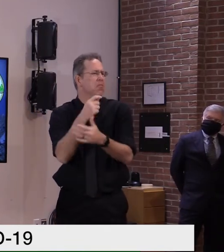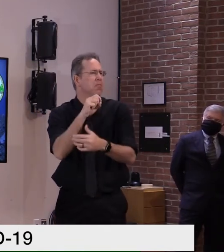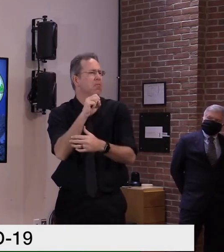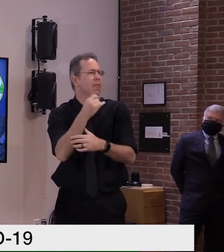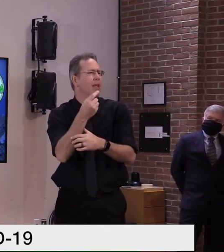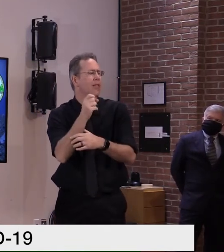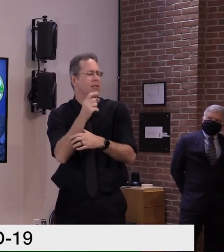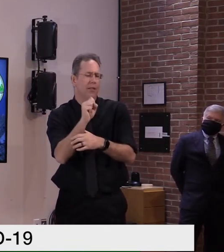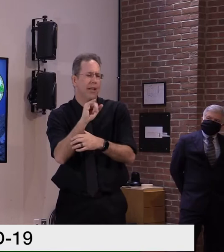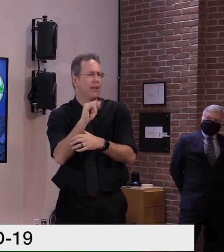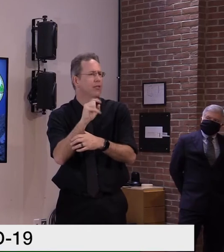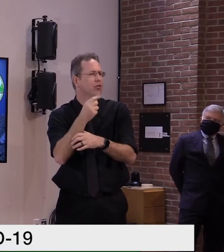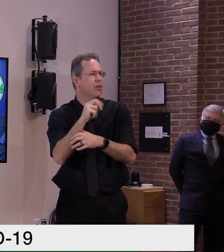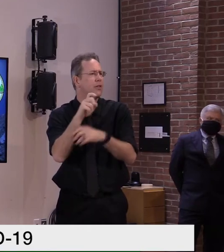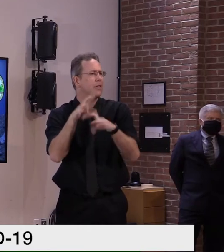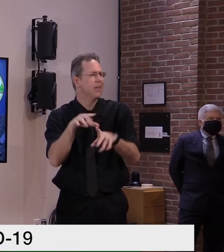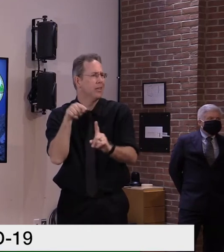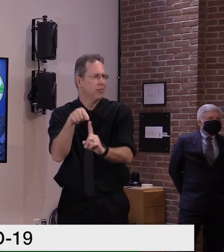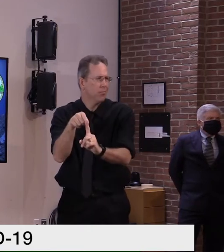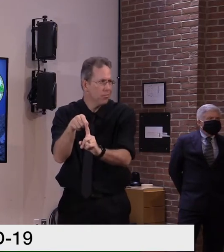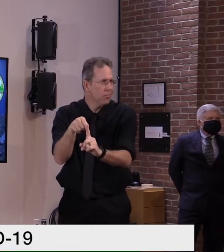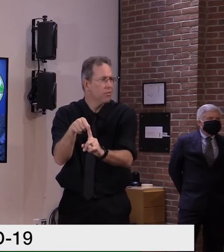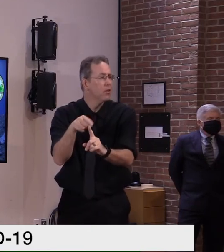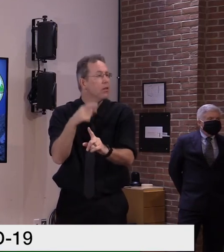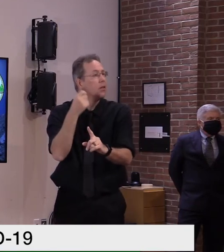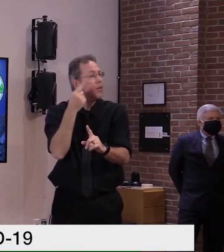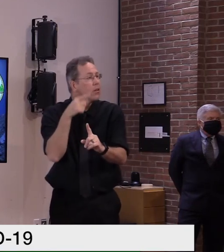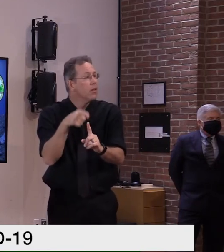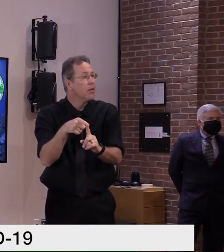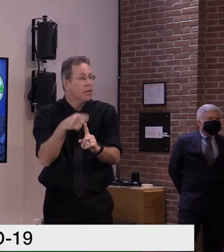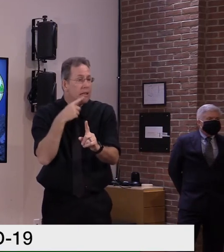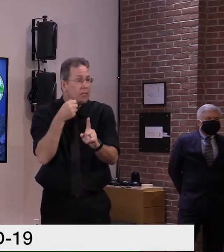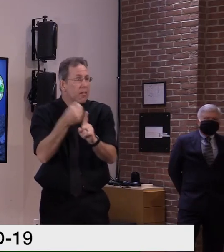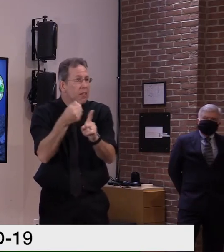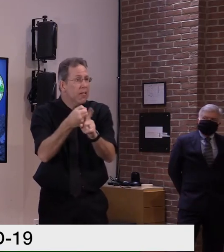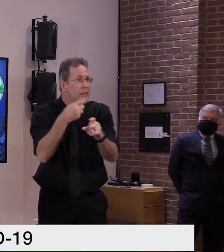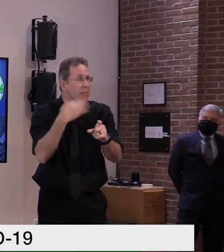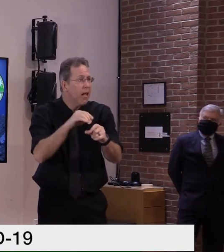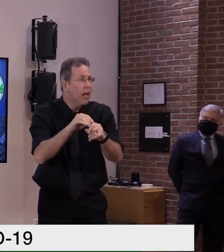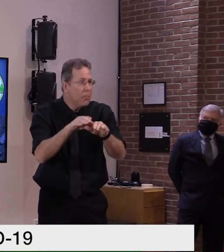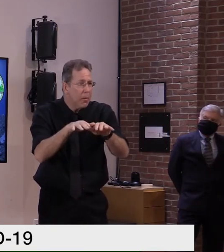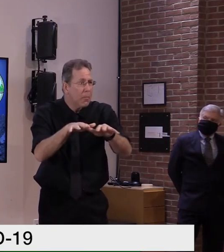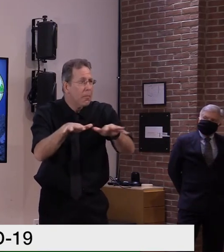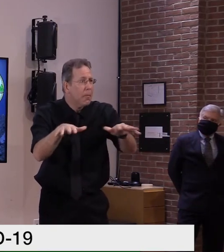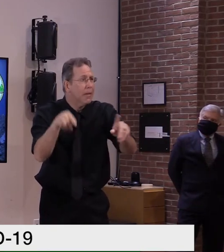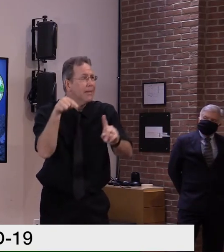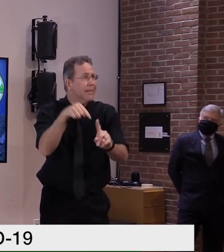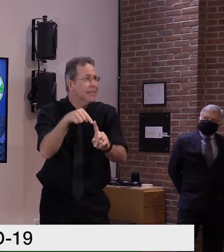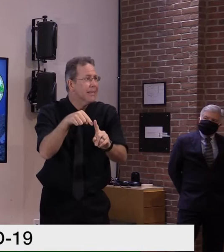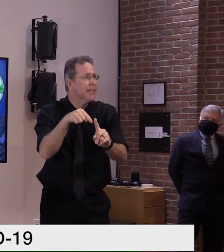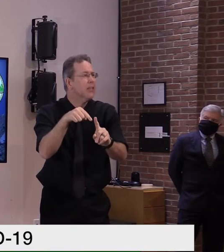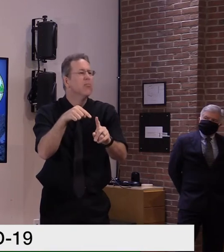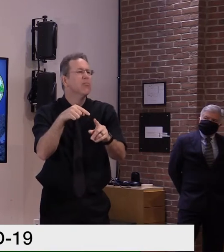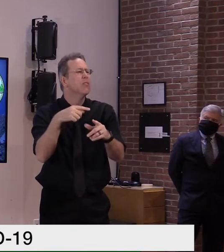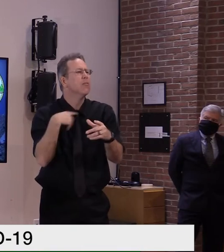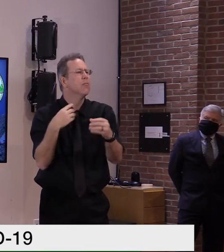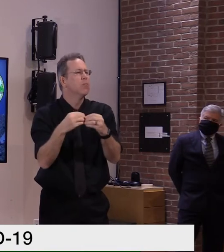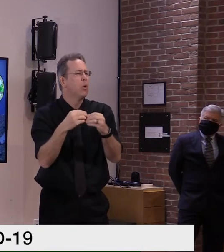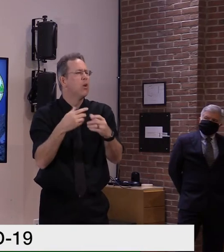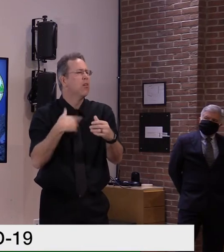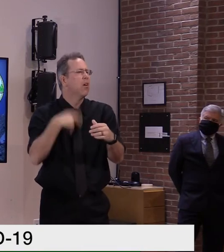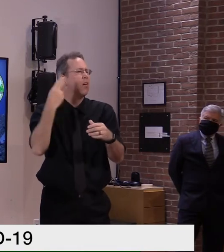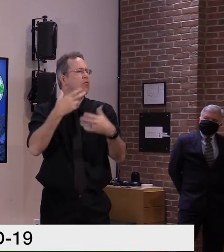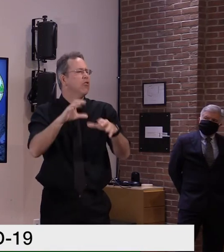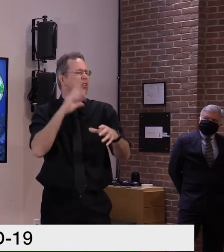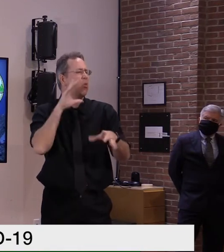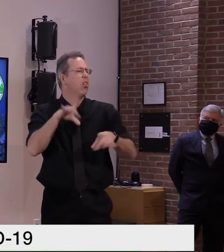definition, it has a higher prevalence of virus than it's ever had before. And you want to be able to make rapid decisions